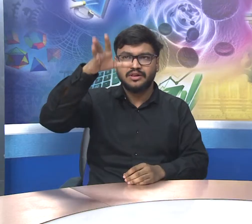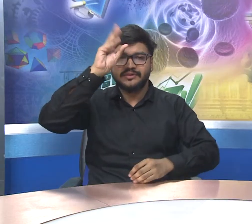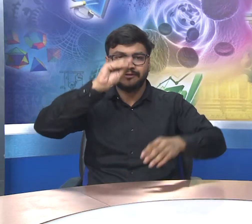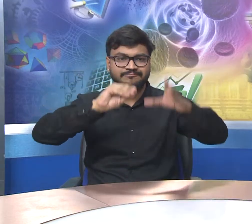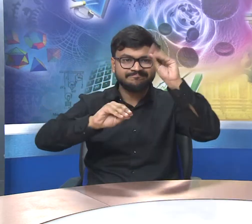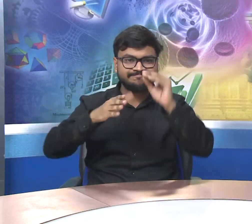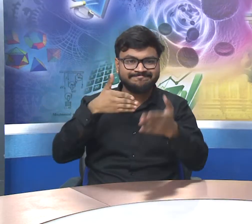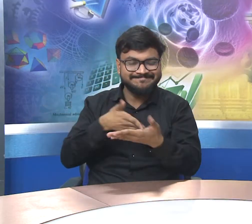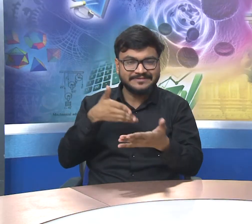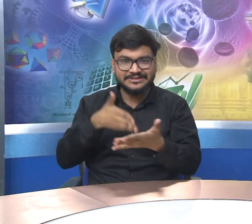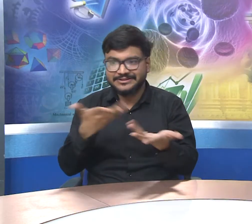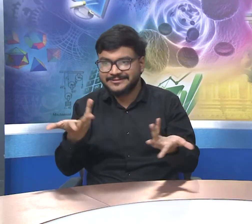life.